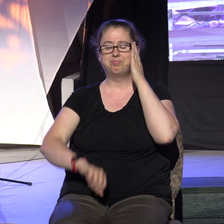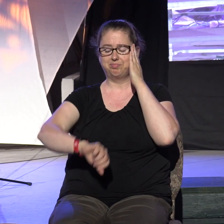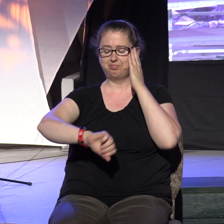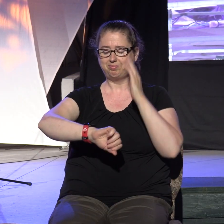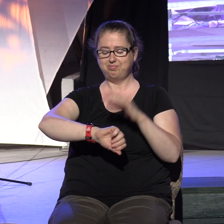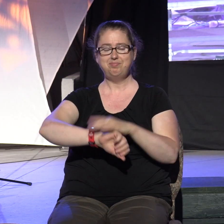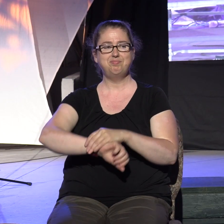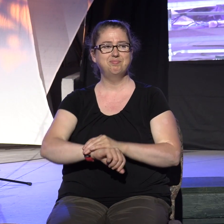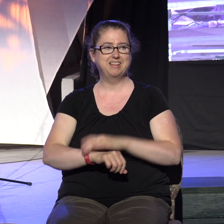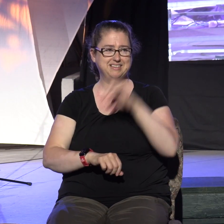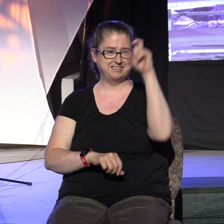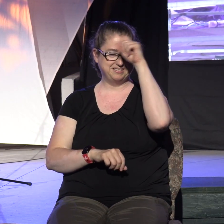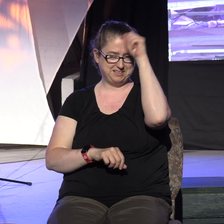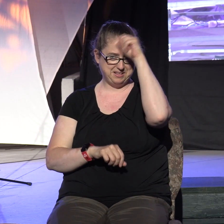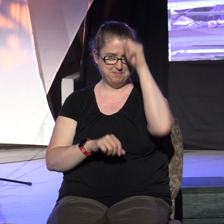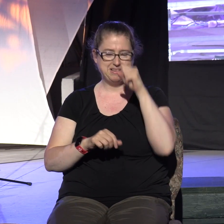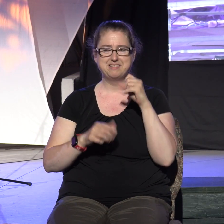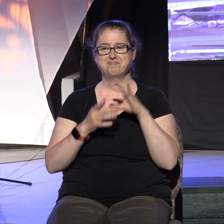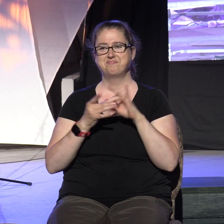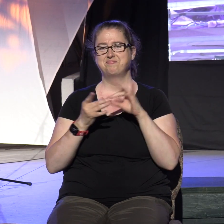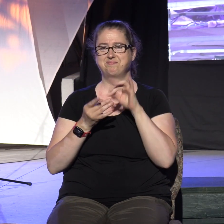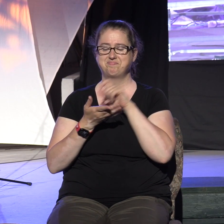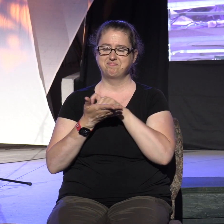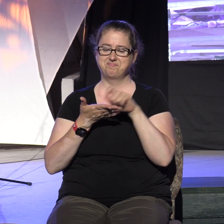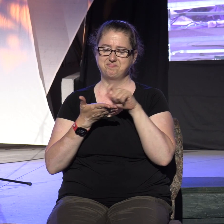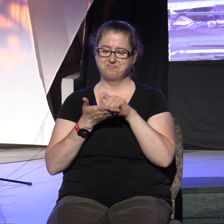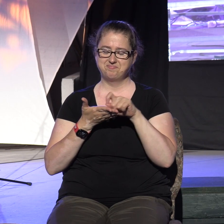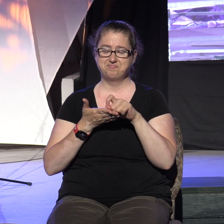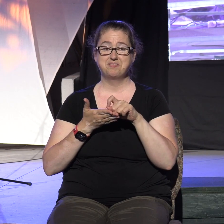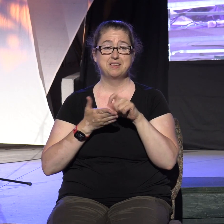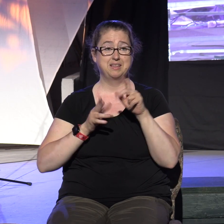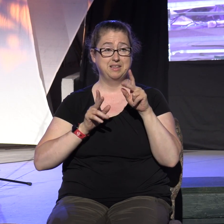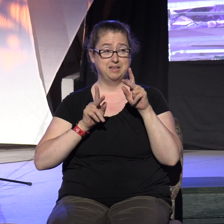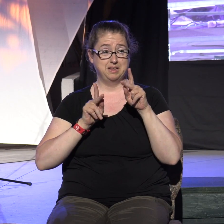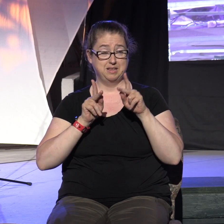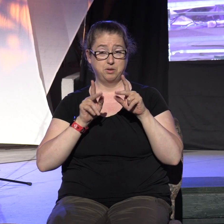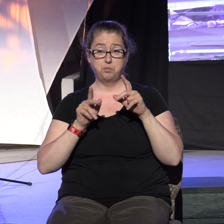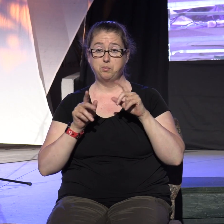is such a descriptive, insightful verse.